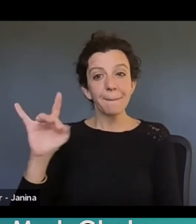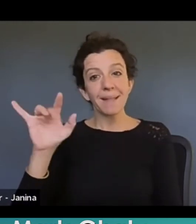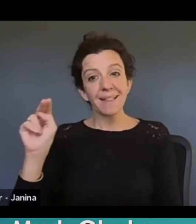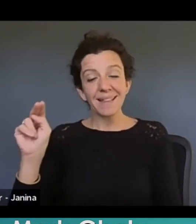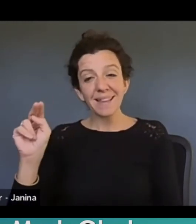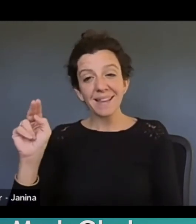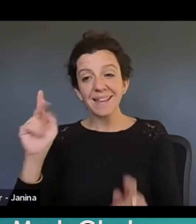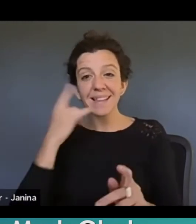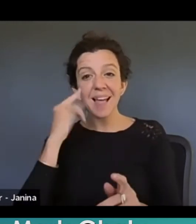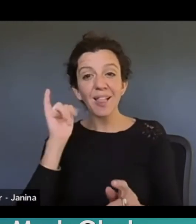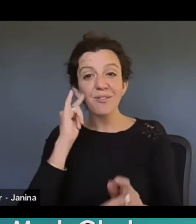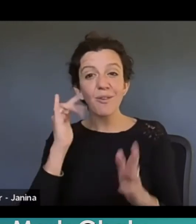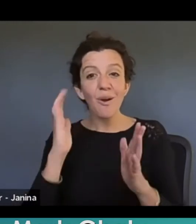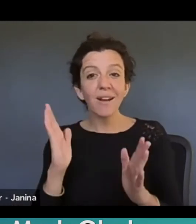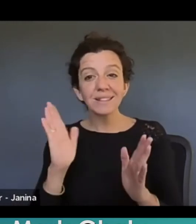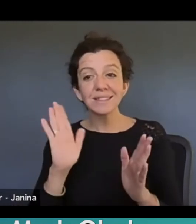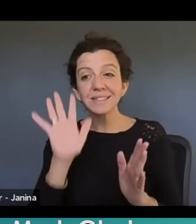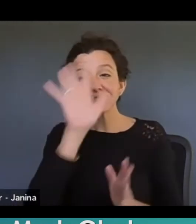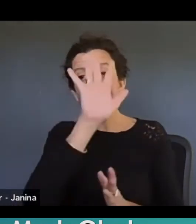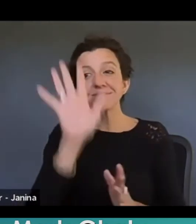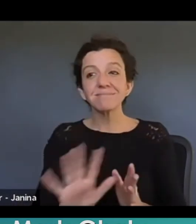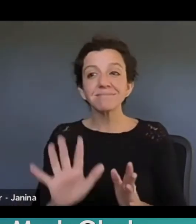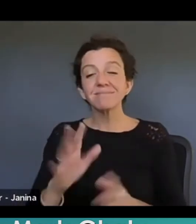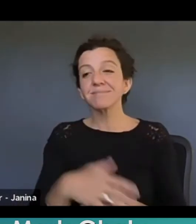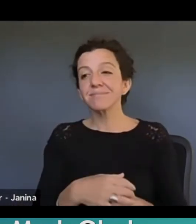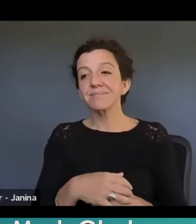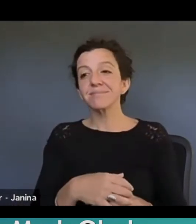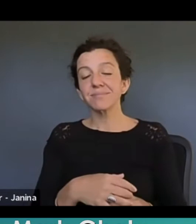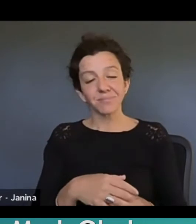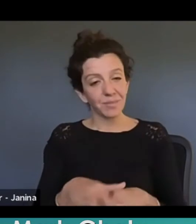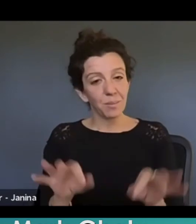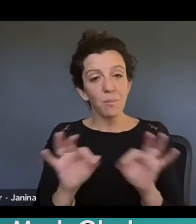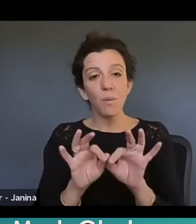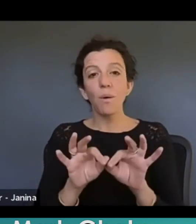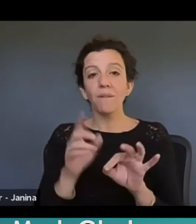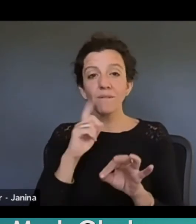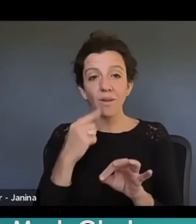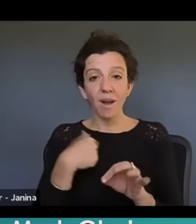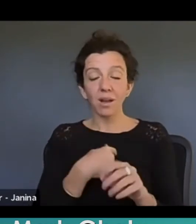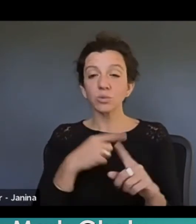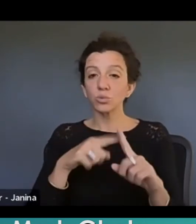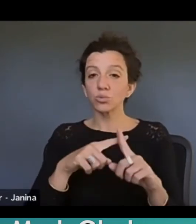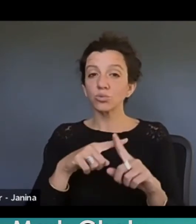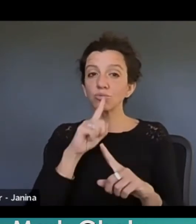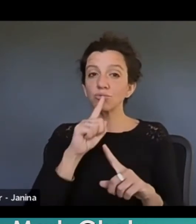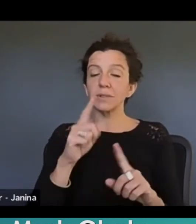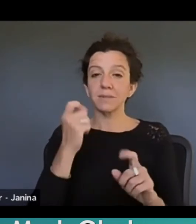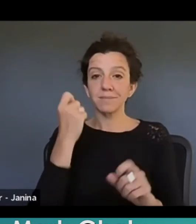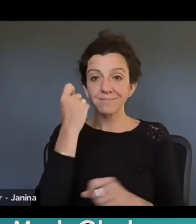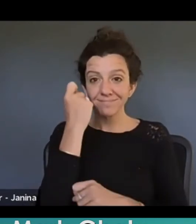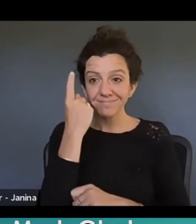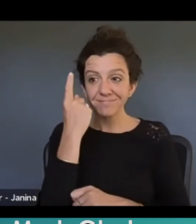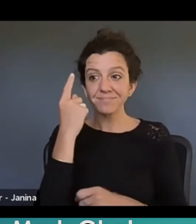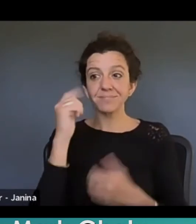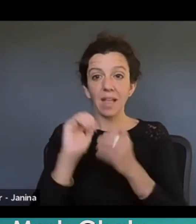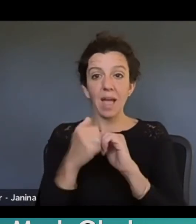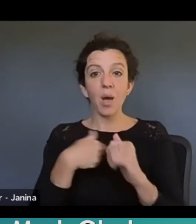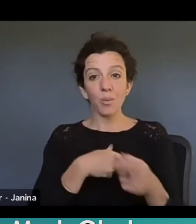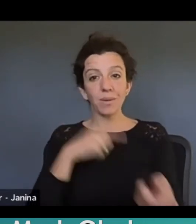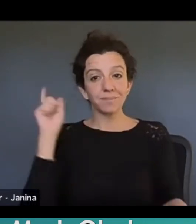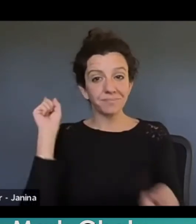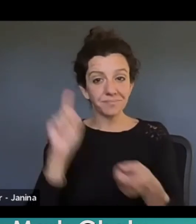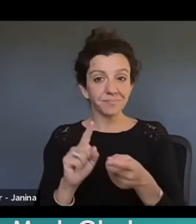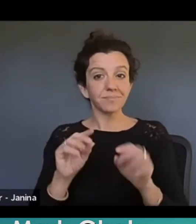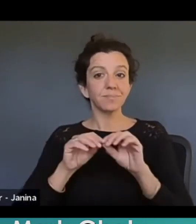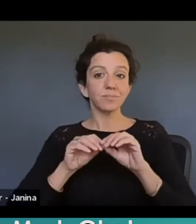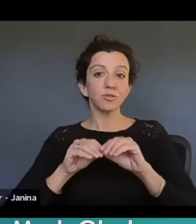wherever your local community is, to really put and really bring down transmission rates across the state. So